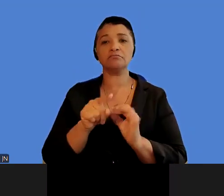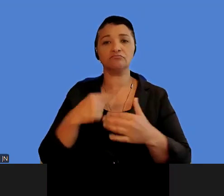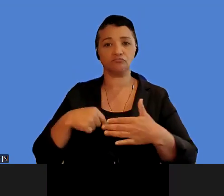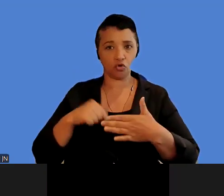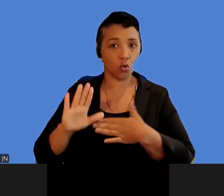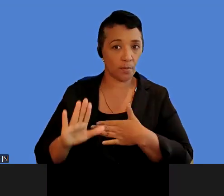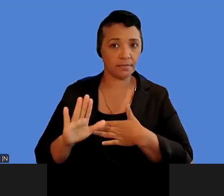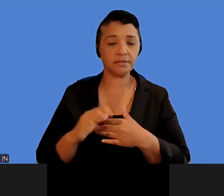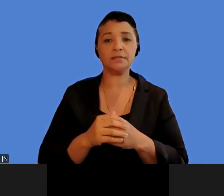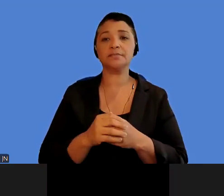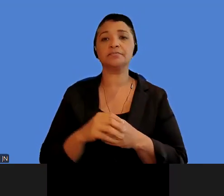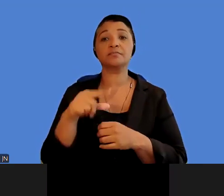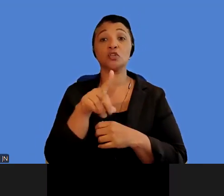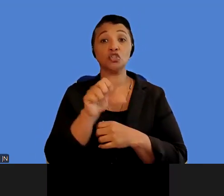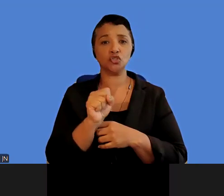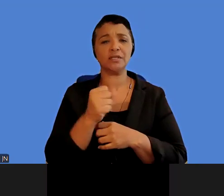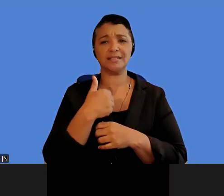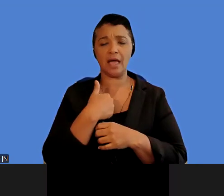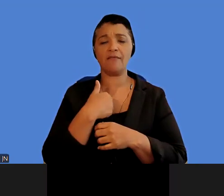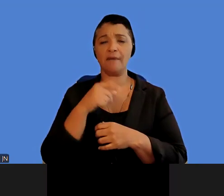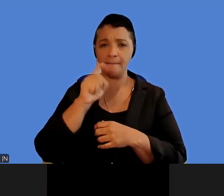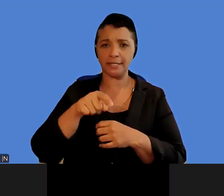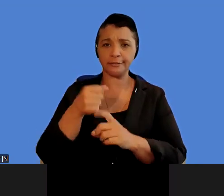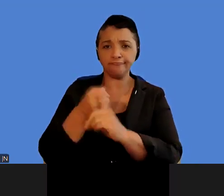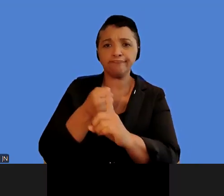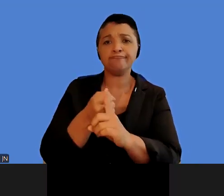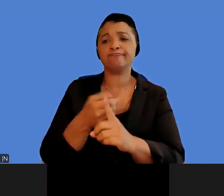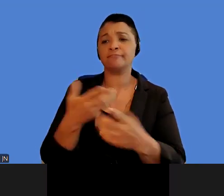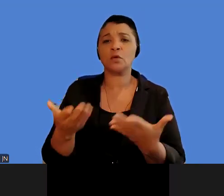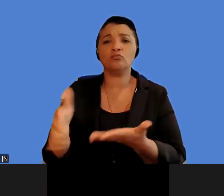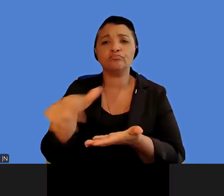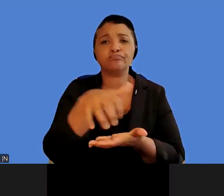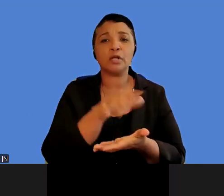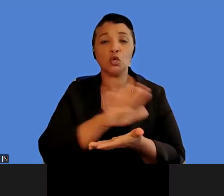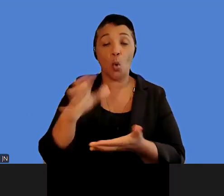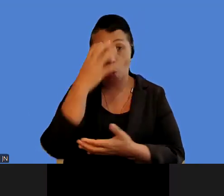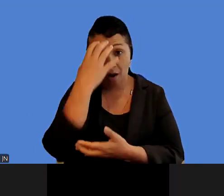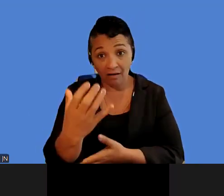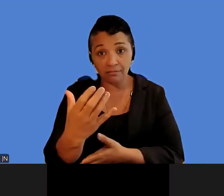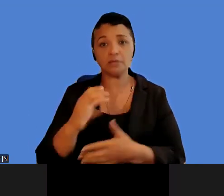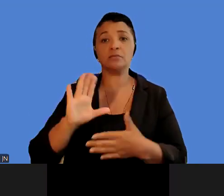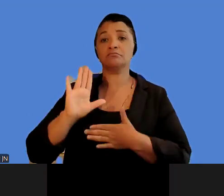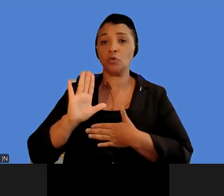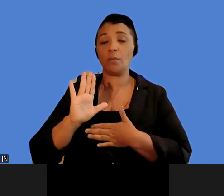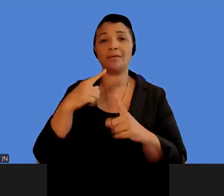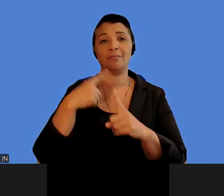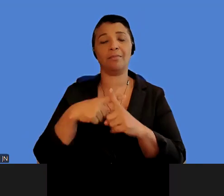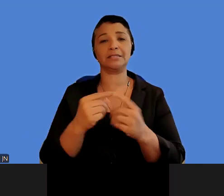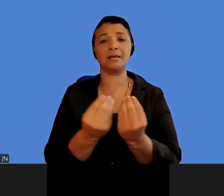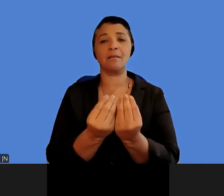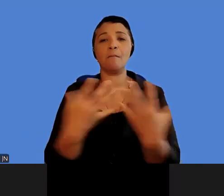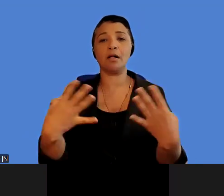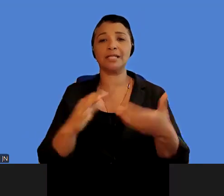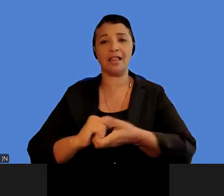does provide an opportunity to really push for commitments from your governments, from multilateral